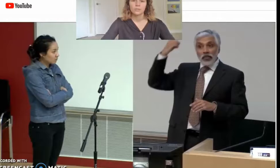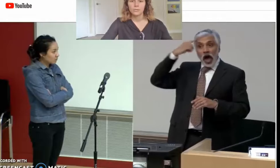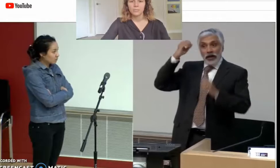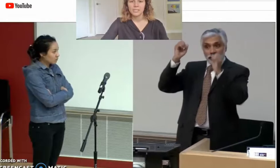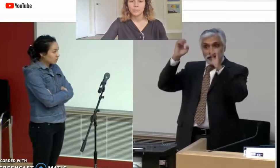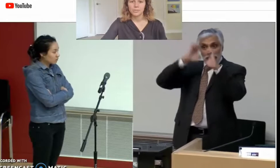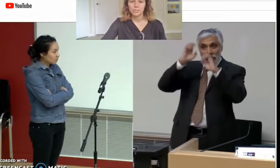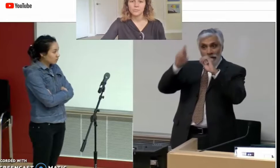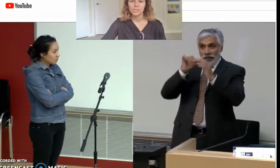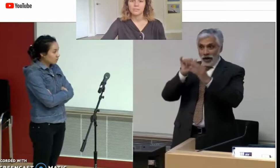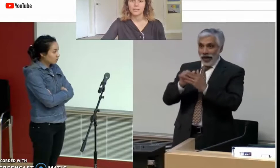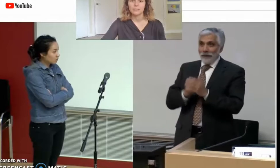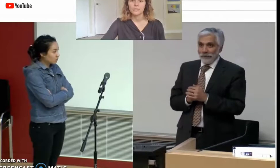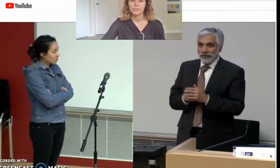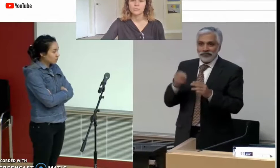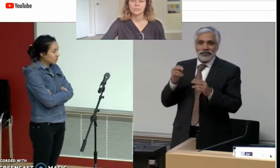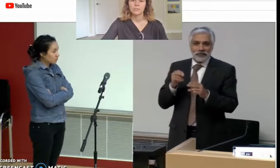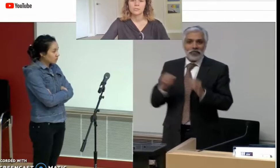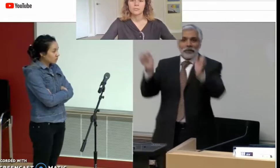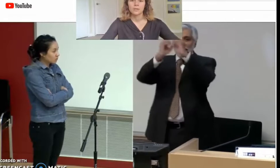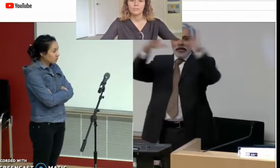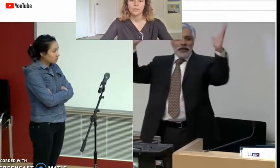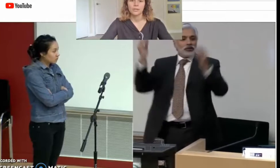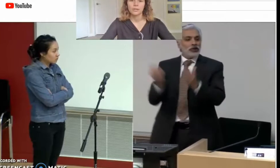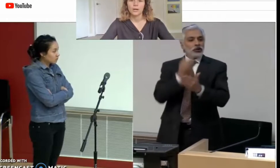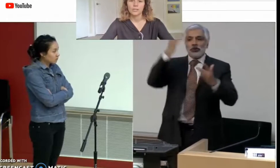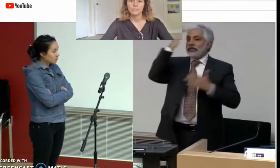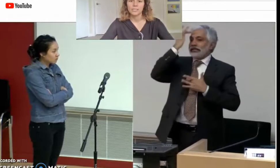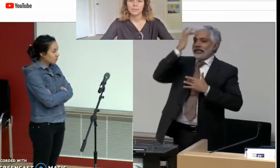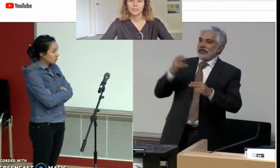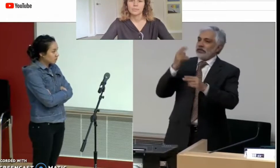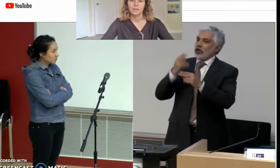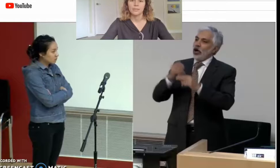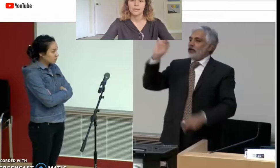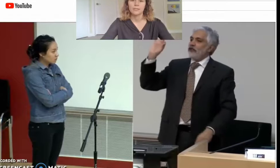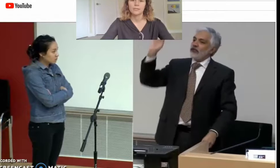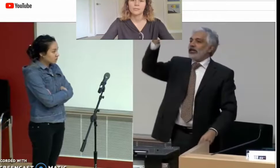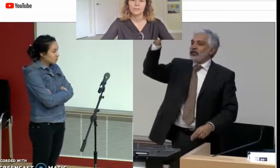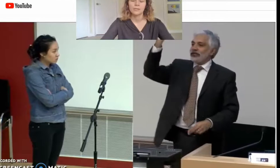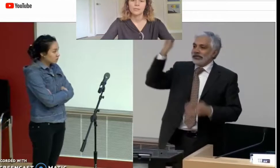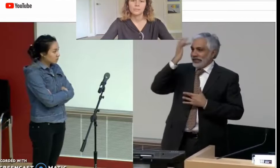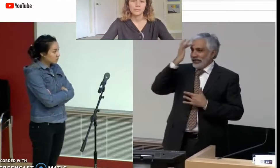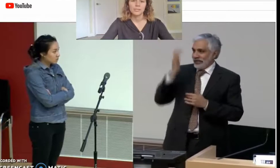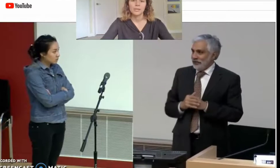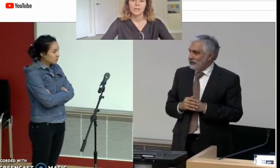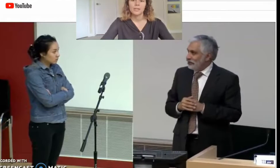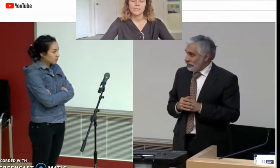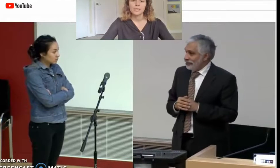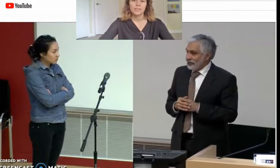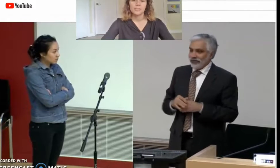What makes a person use a different language? I've done cognitive experience about that experiment. Let's say there's a